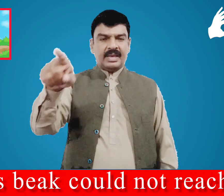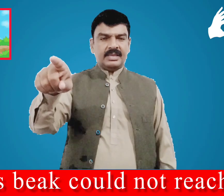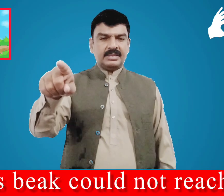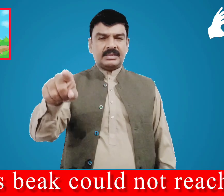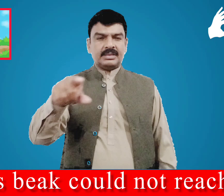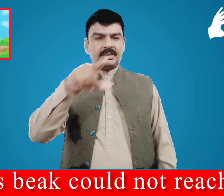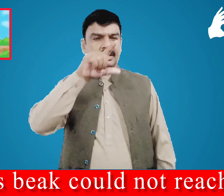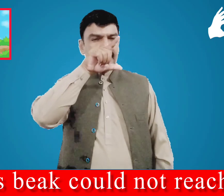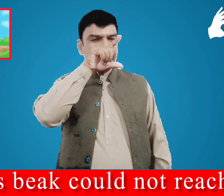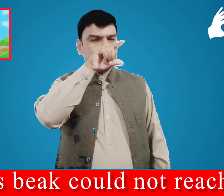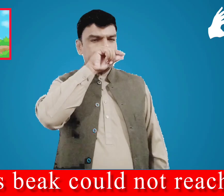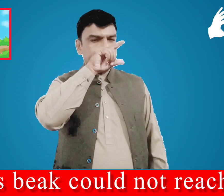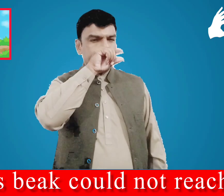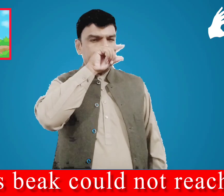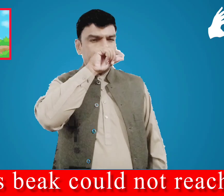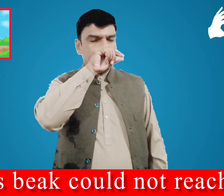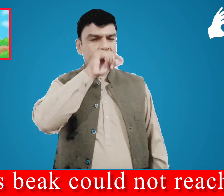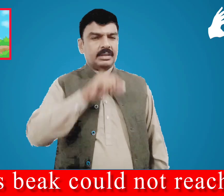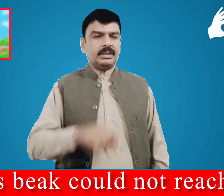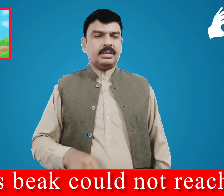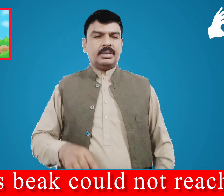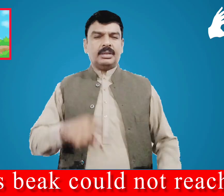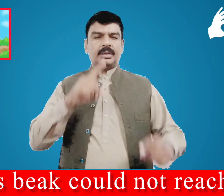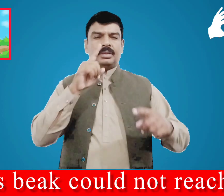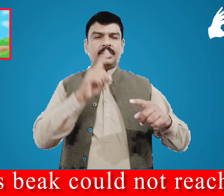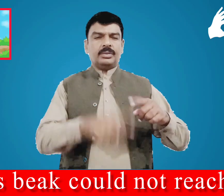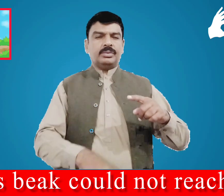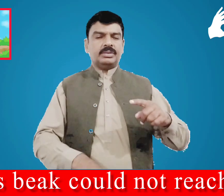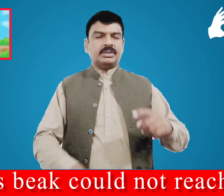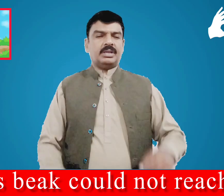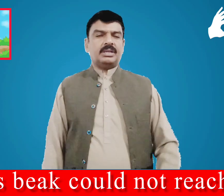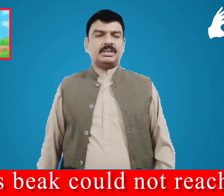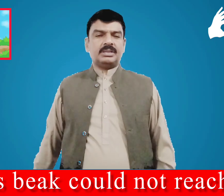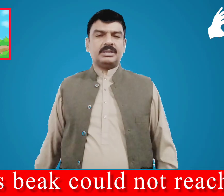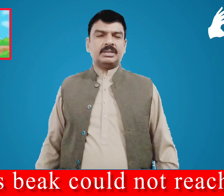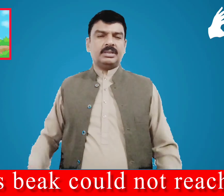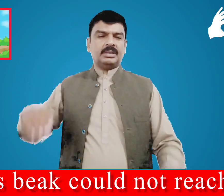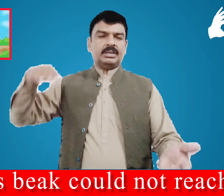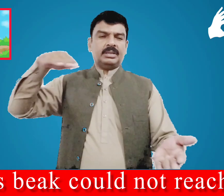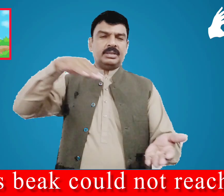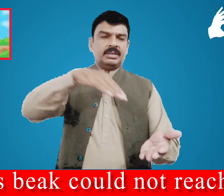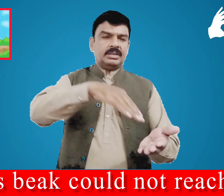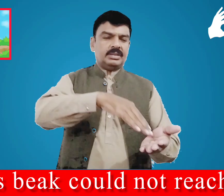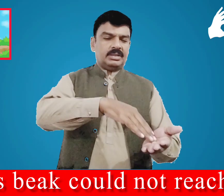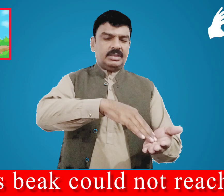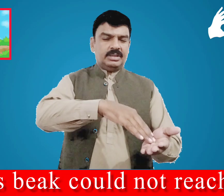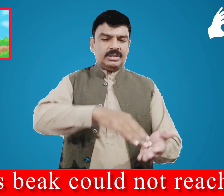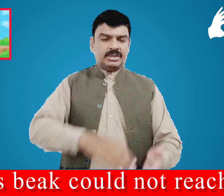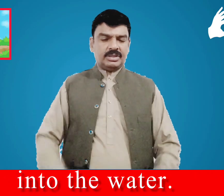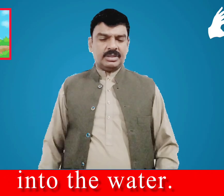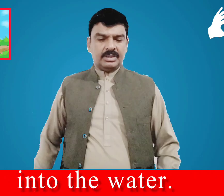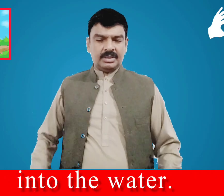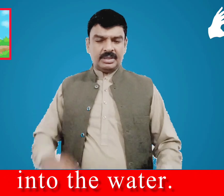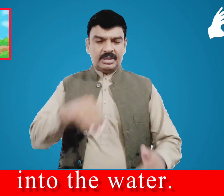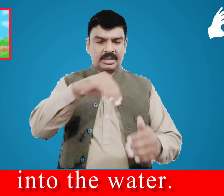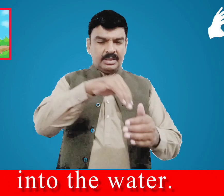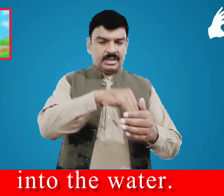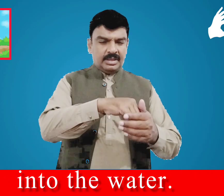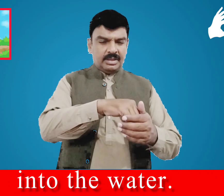His beak could not reach